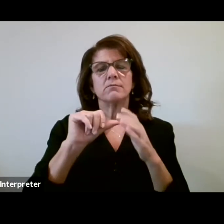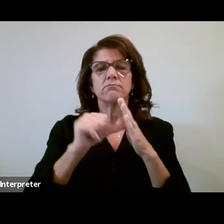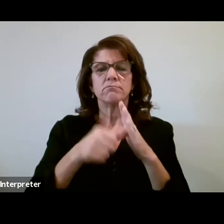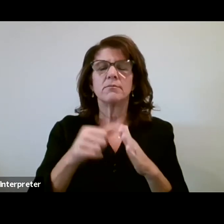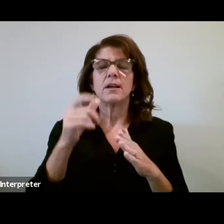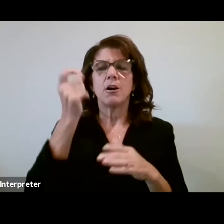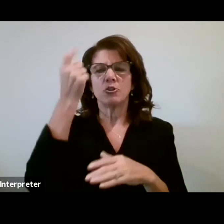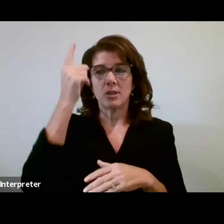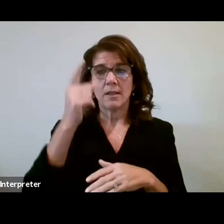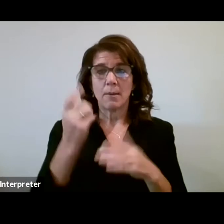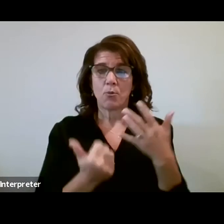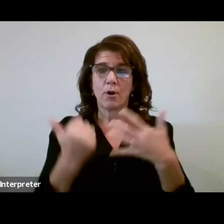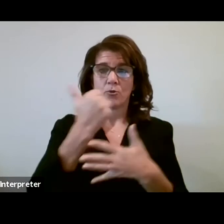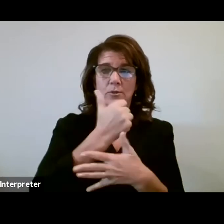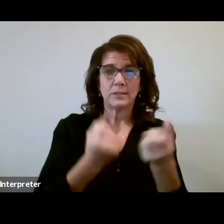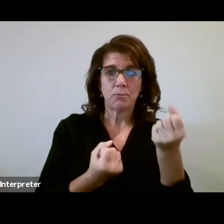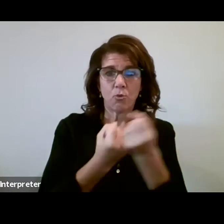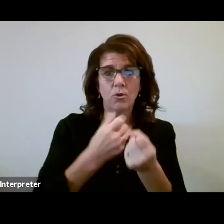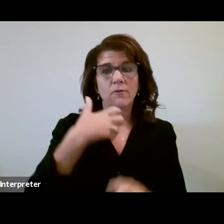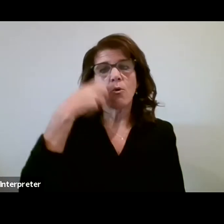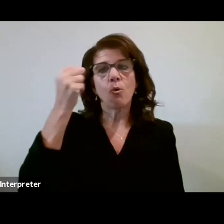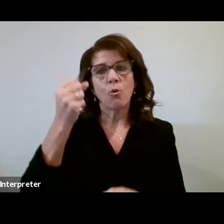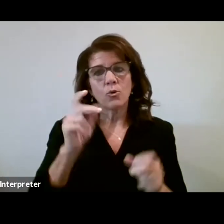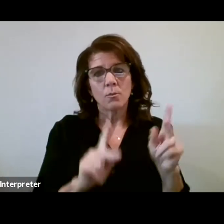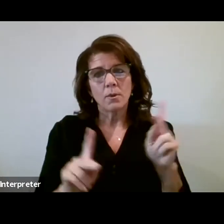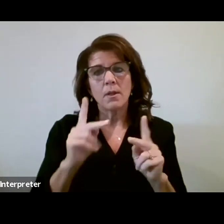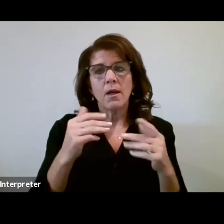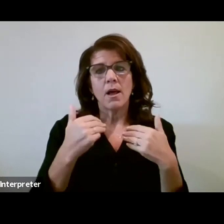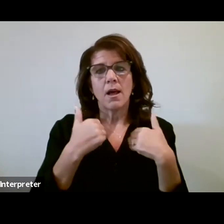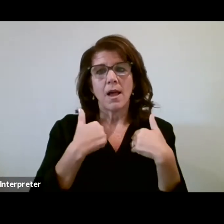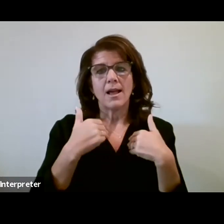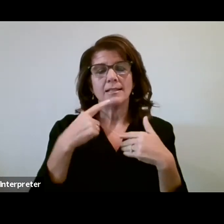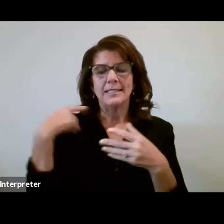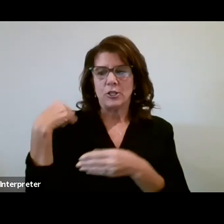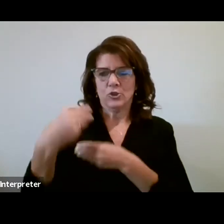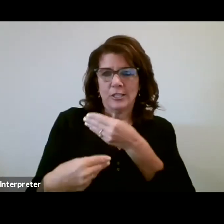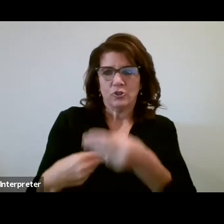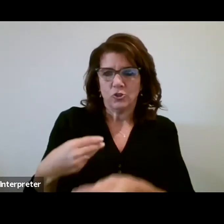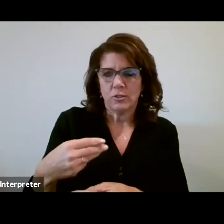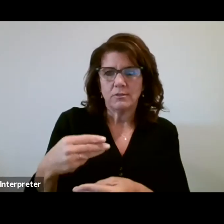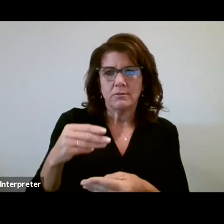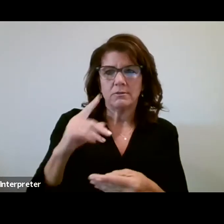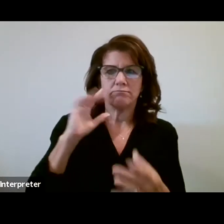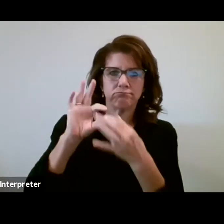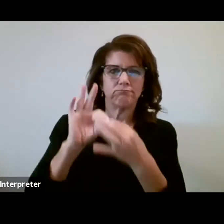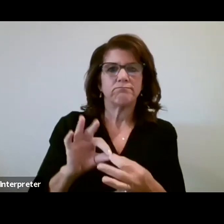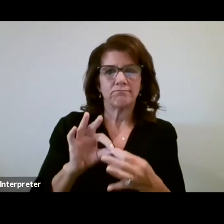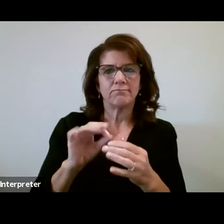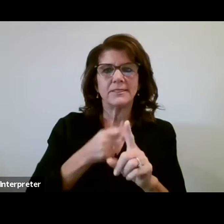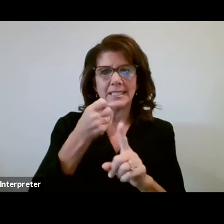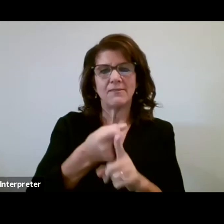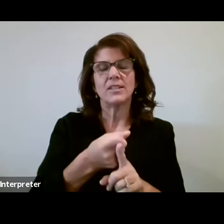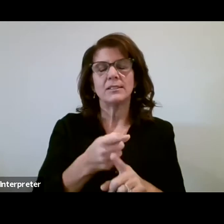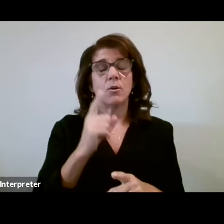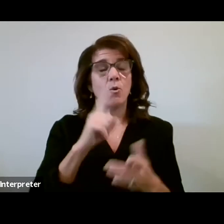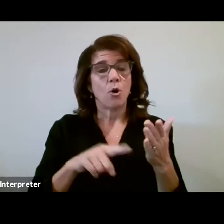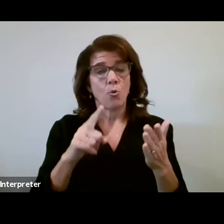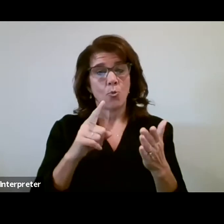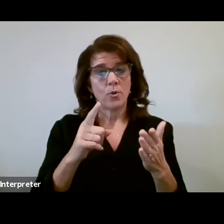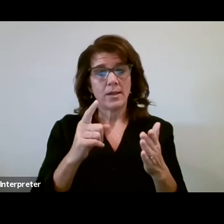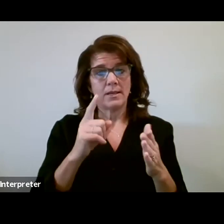that prioritizing support of older persons has intergenerational significance. What we design today